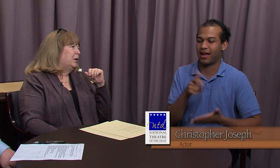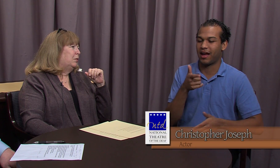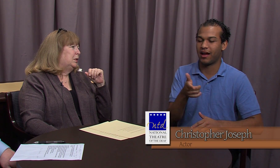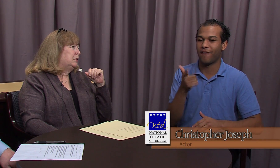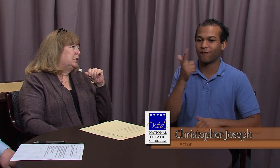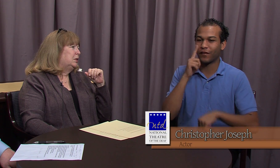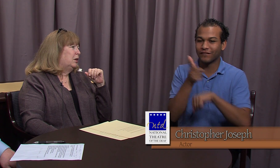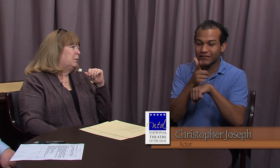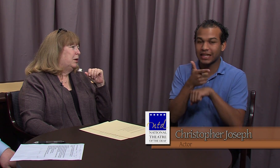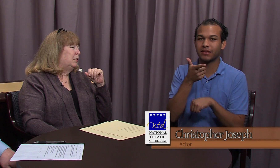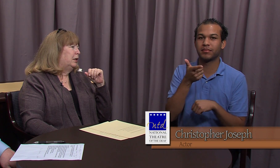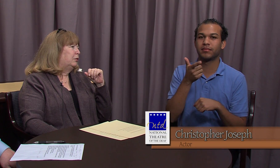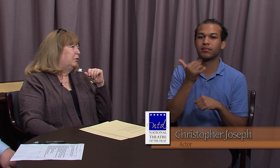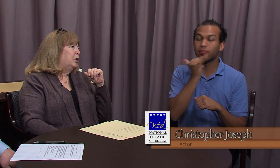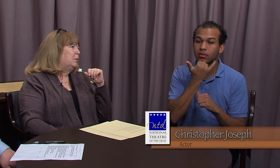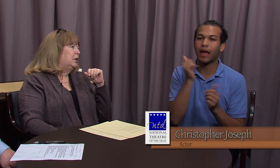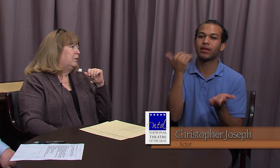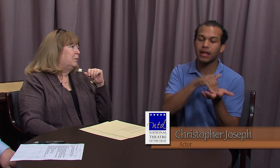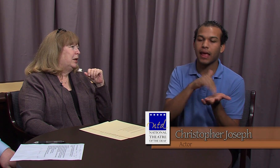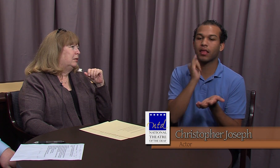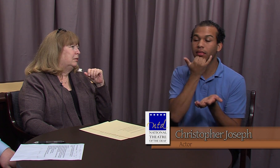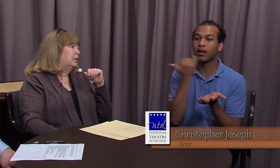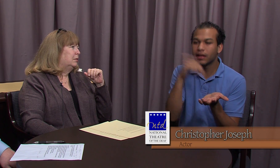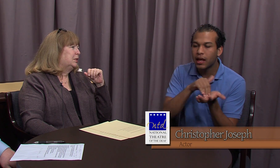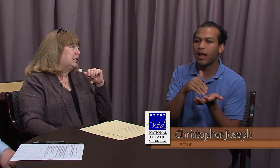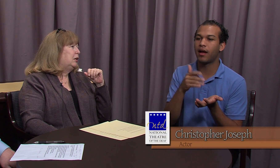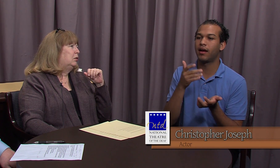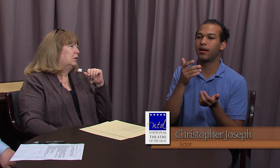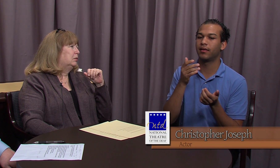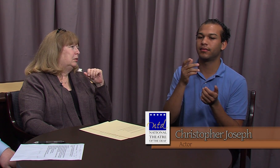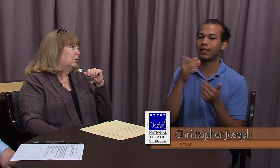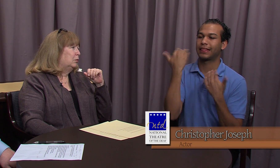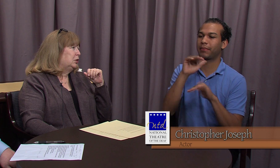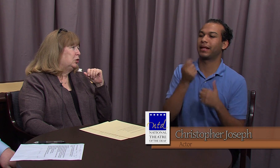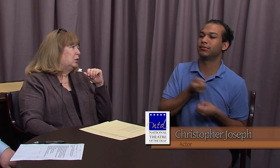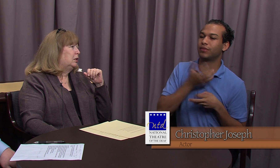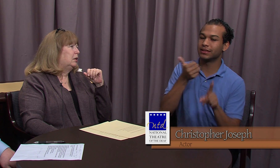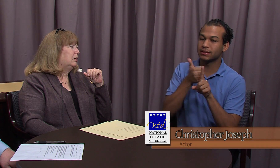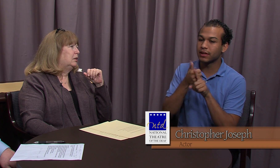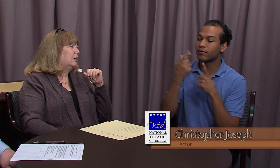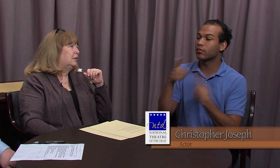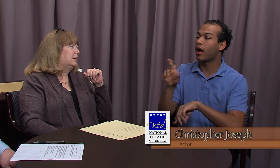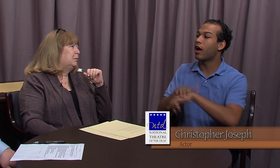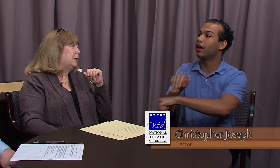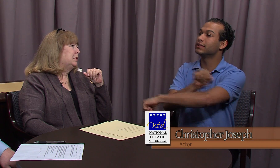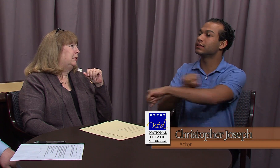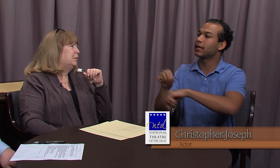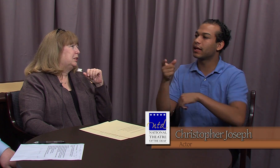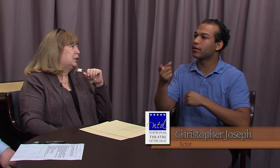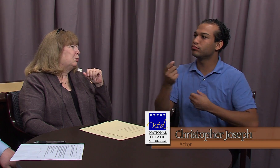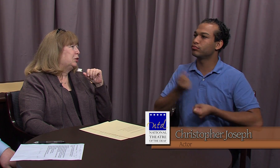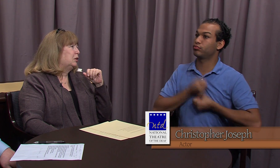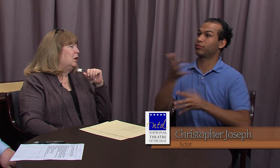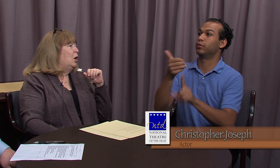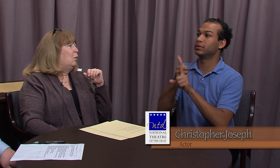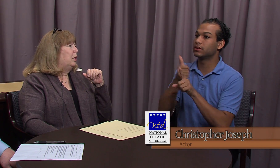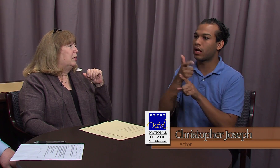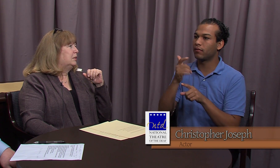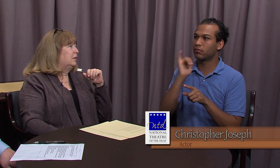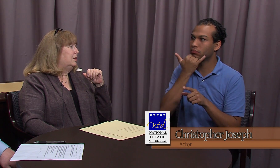we talk about, like, for filming, if you make a mistake, you can reshoot it, and sometimes it limits the expression. Whereas in